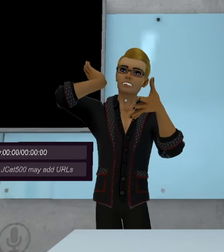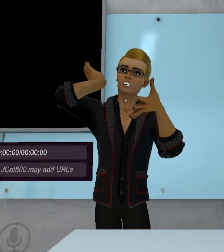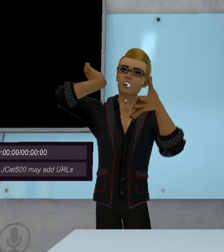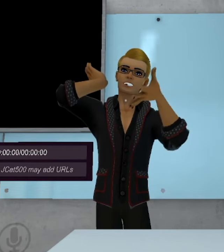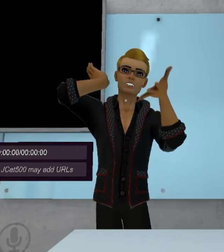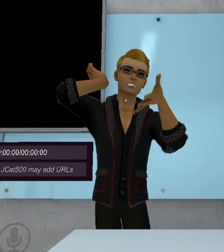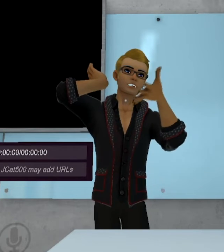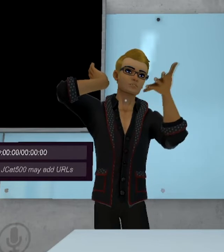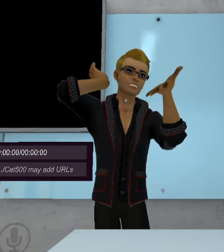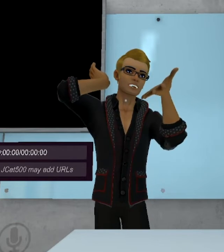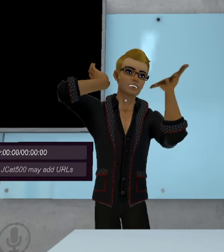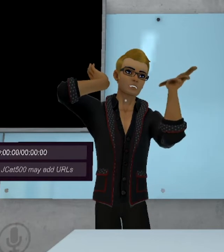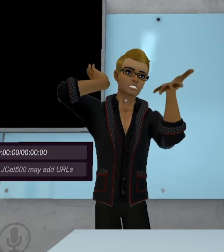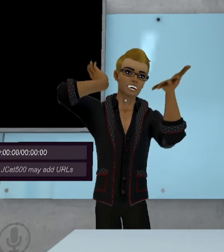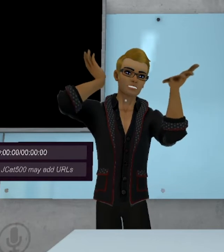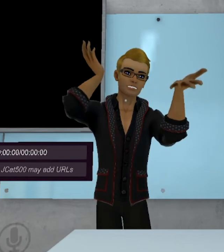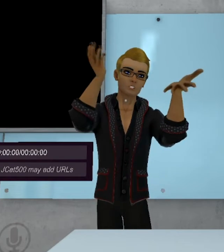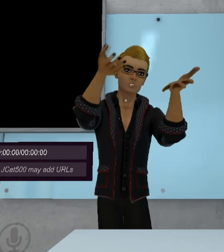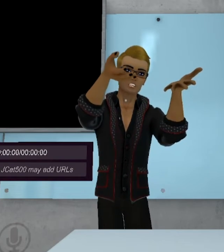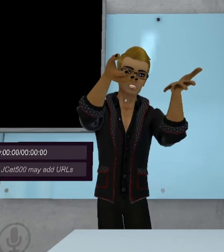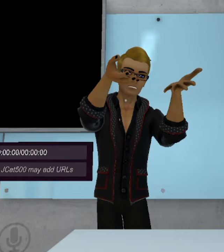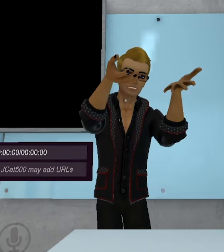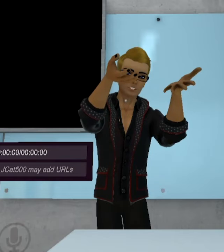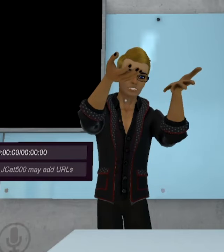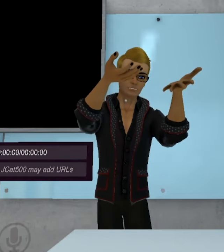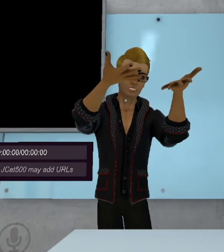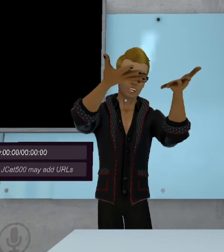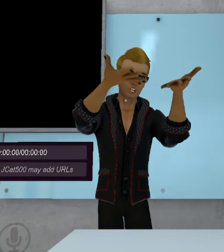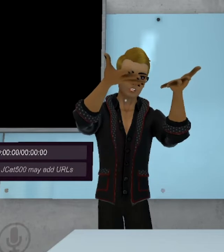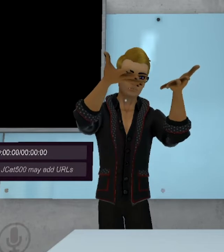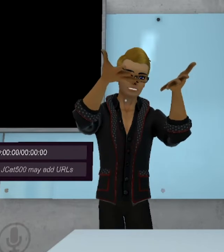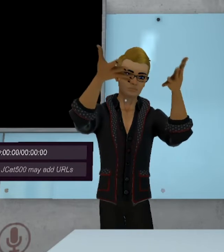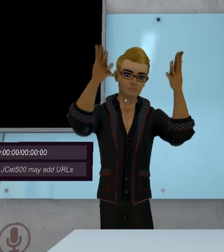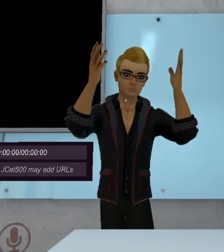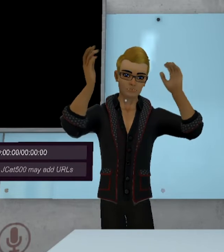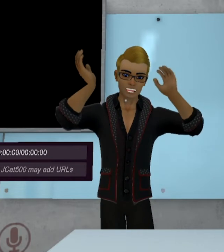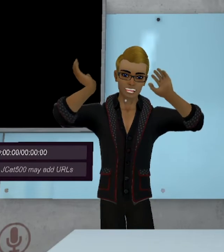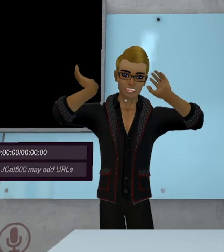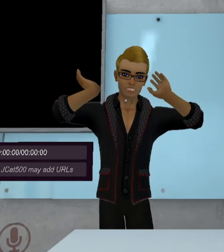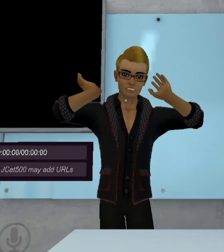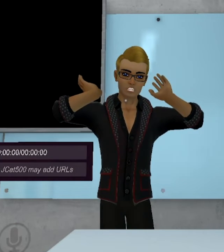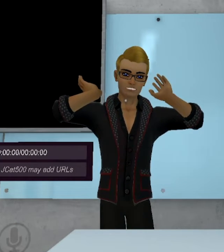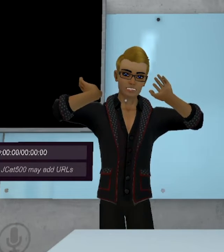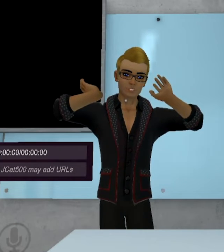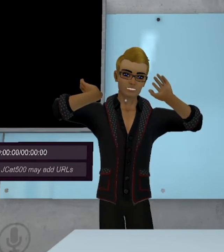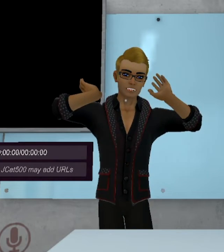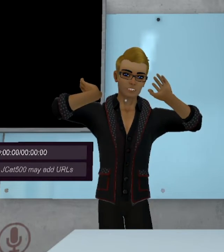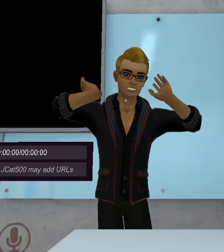Yeah, they need a chance to warm up to it, you know. And the first years are